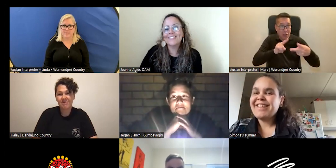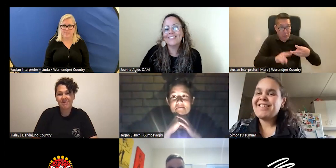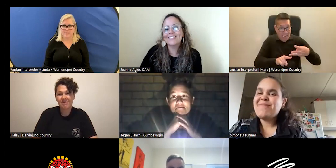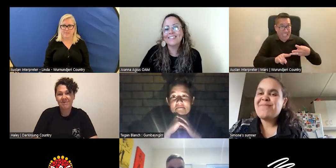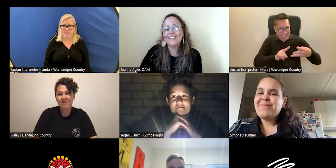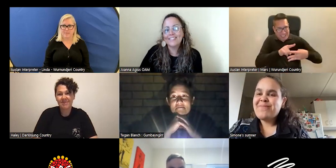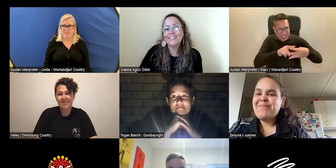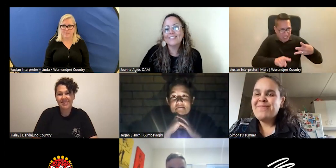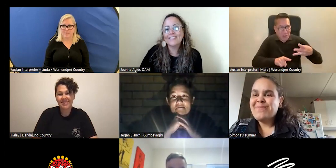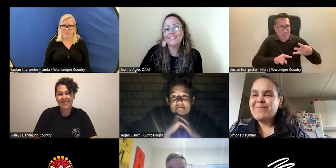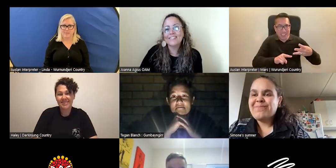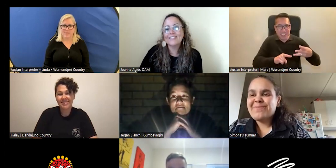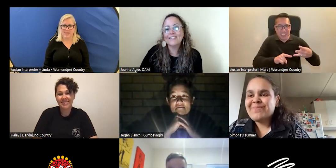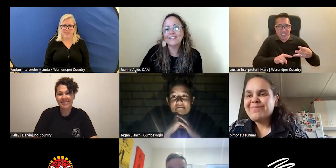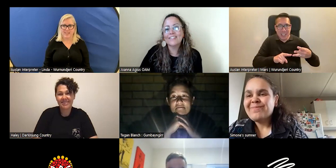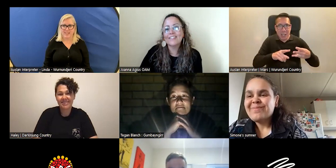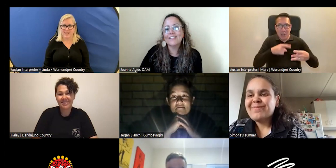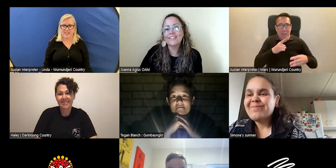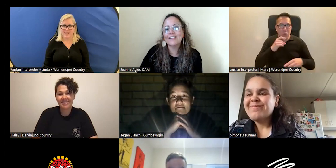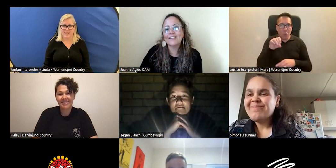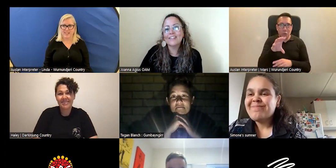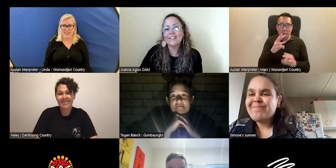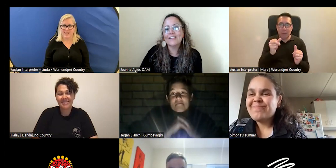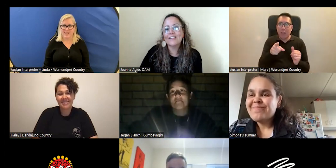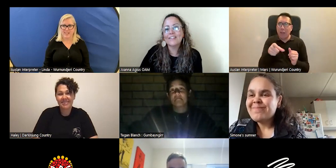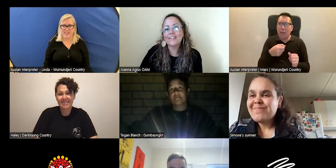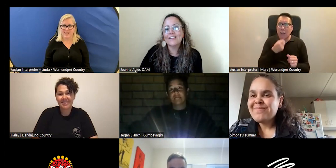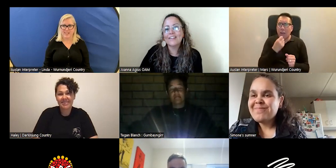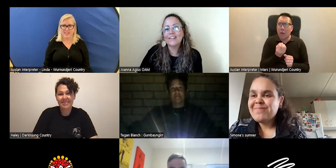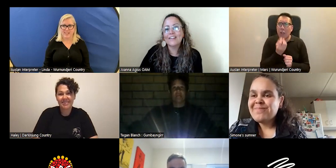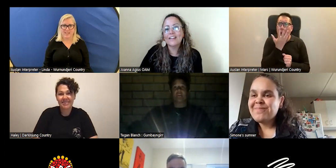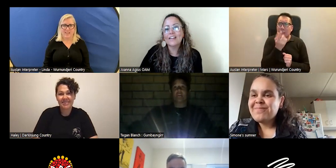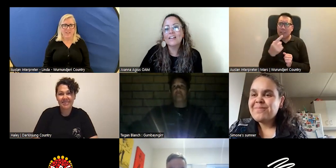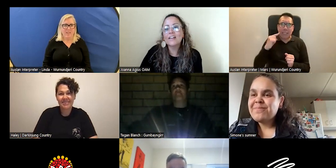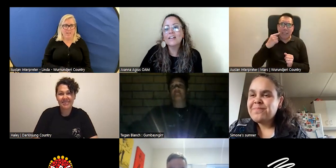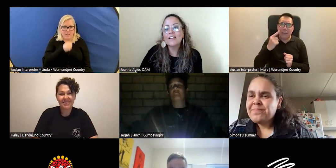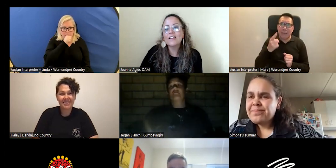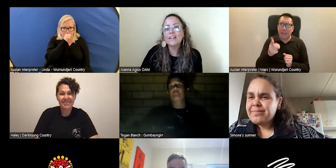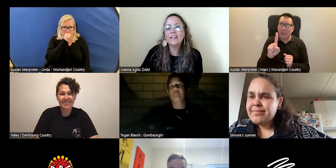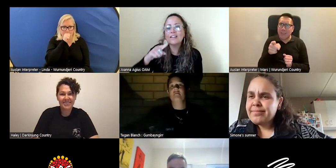have you got a torch on there or a candle, Tegan?